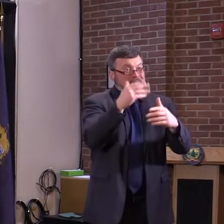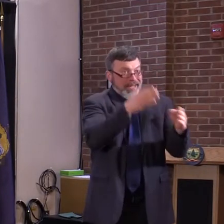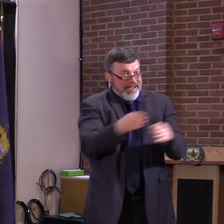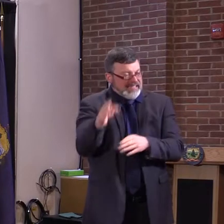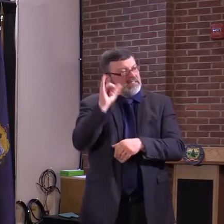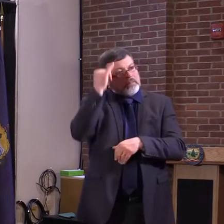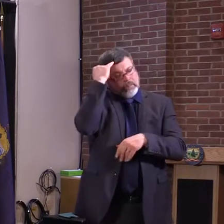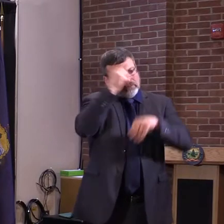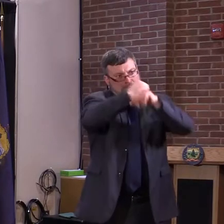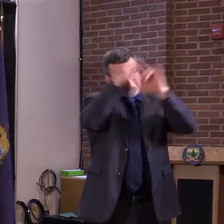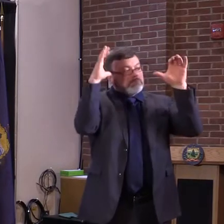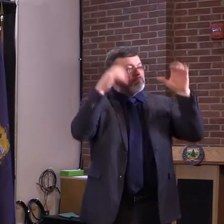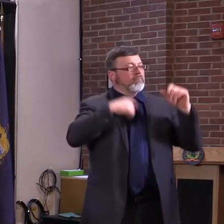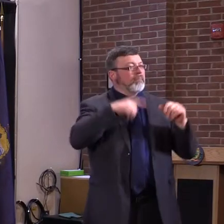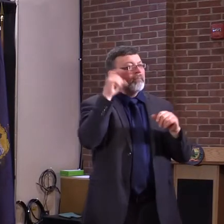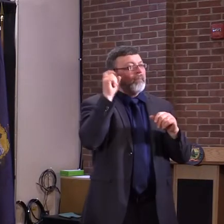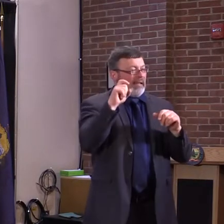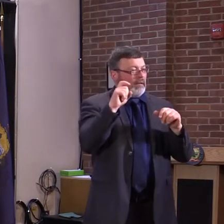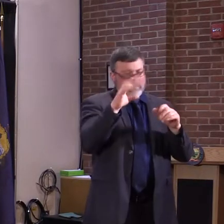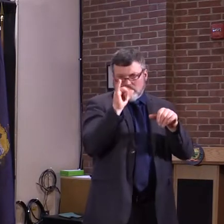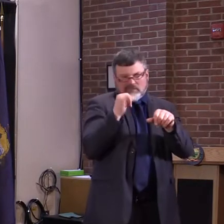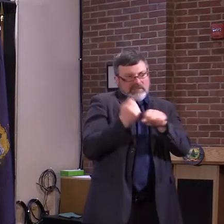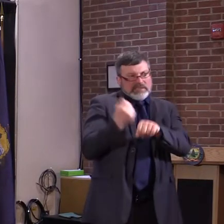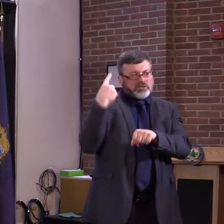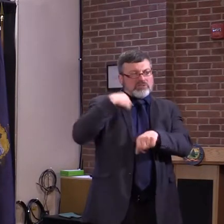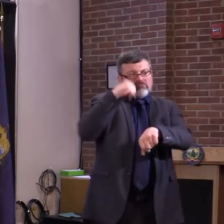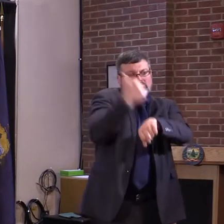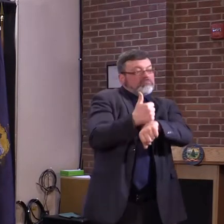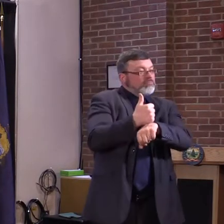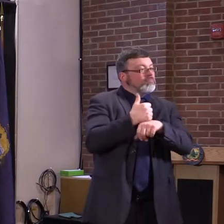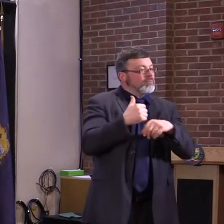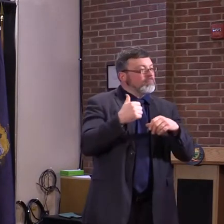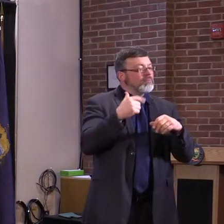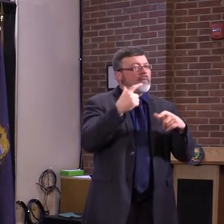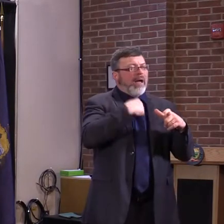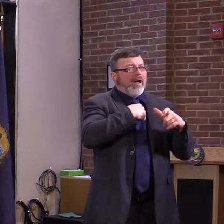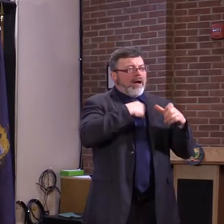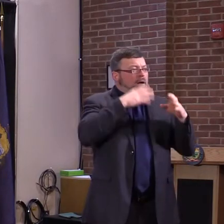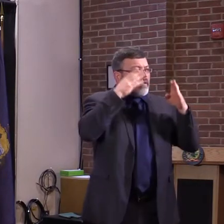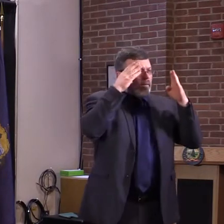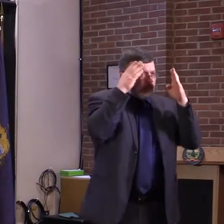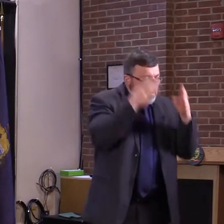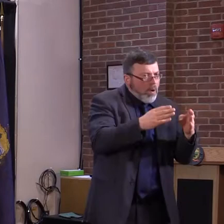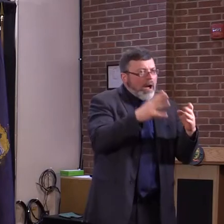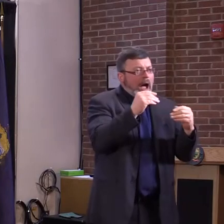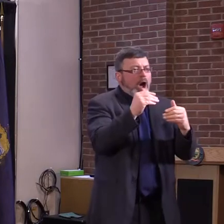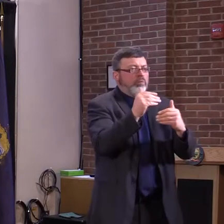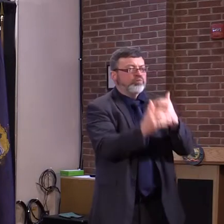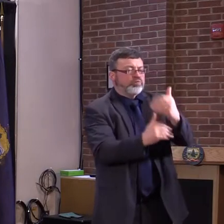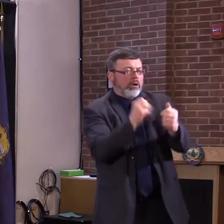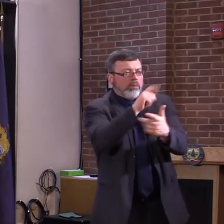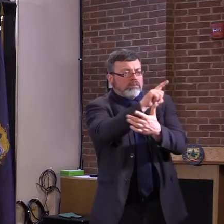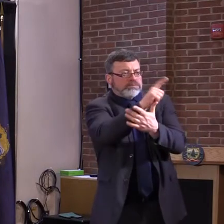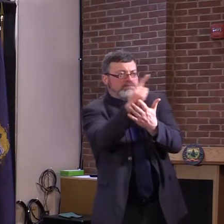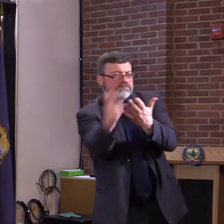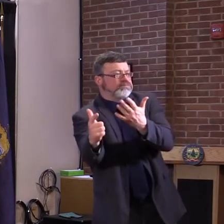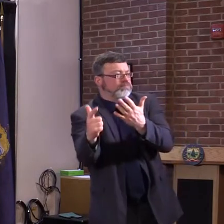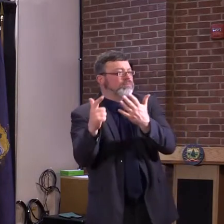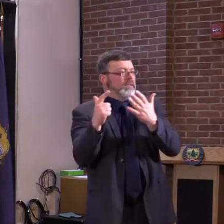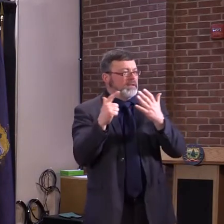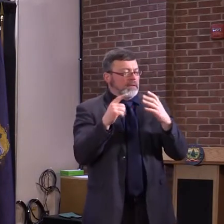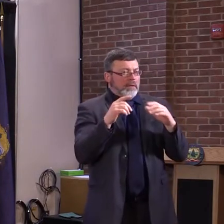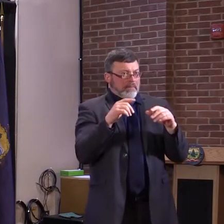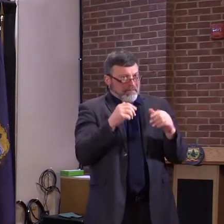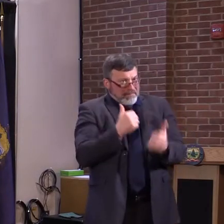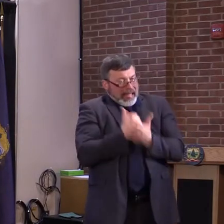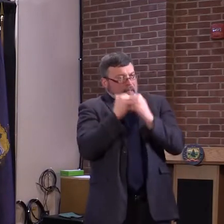ago, will allow a successful move towards this recovery and endemic times.